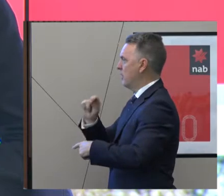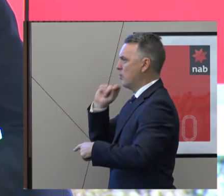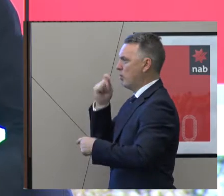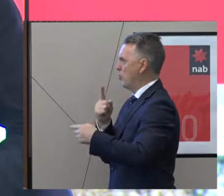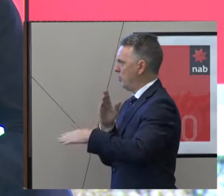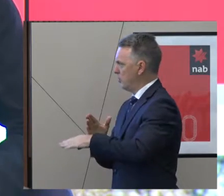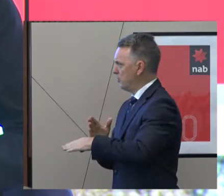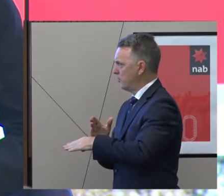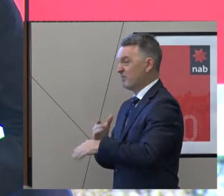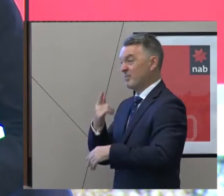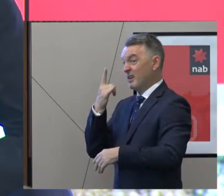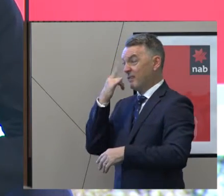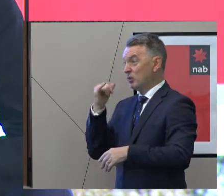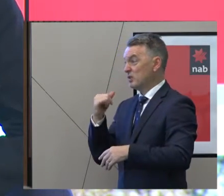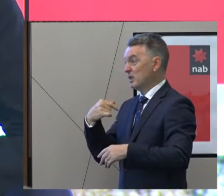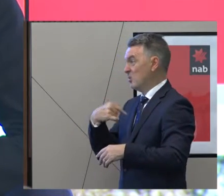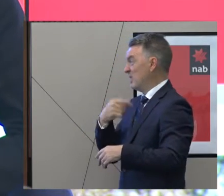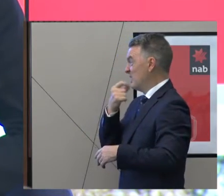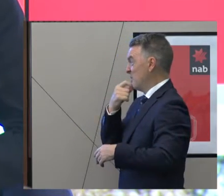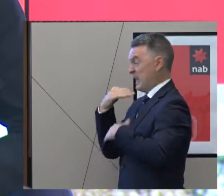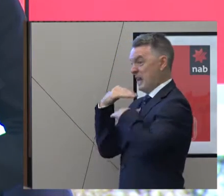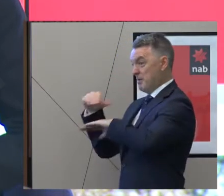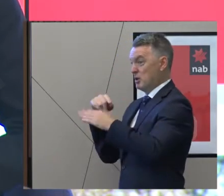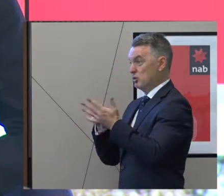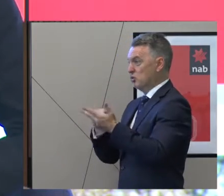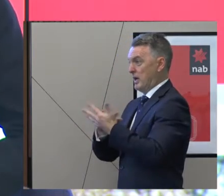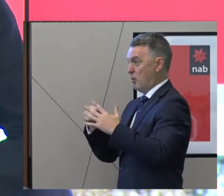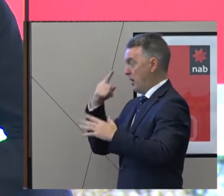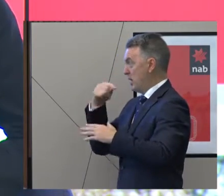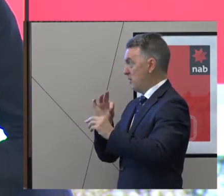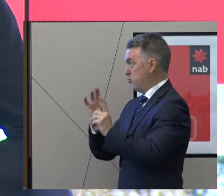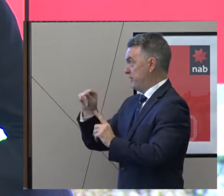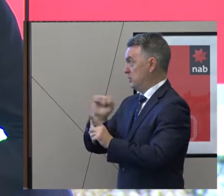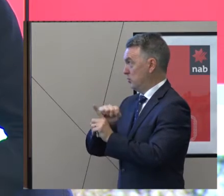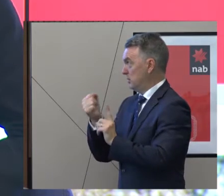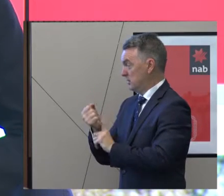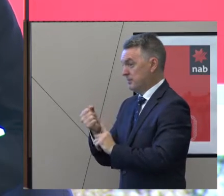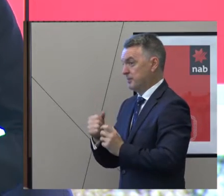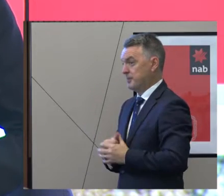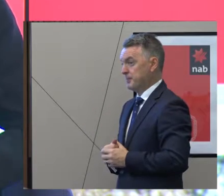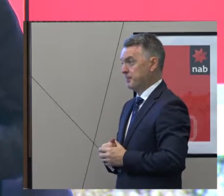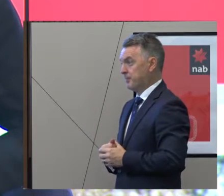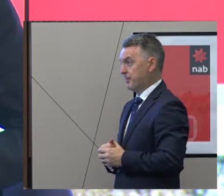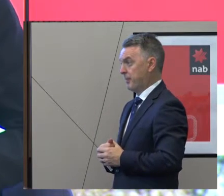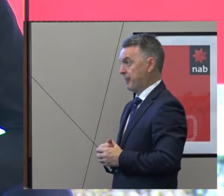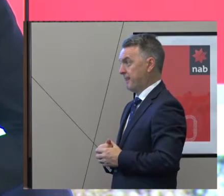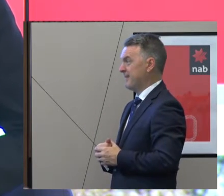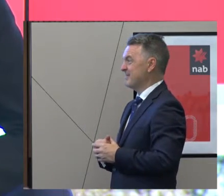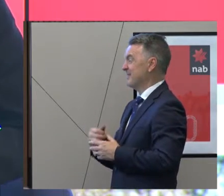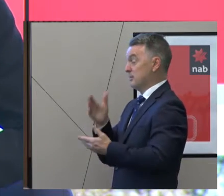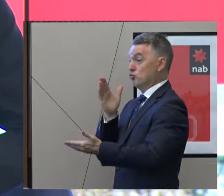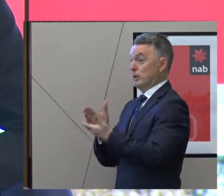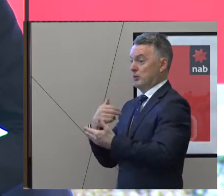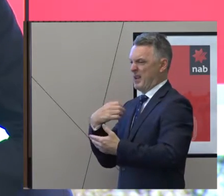the reality is there's probably only so much we can do to progress that. And there's some fundamental, I think, limitations.